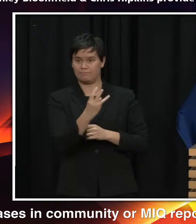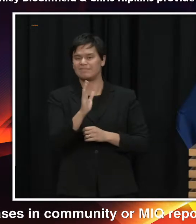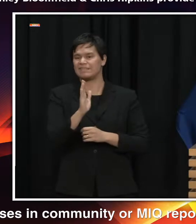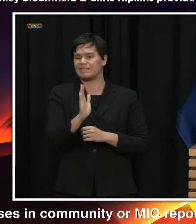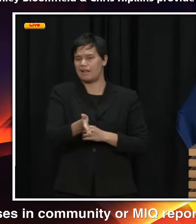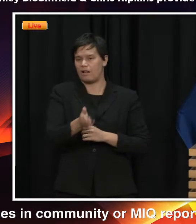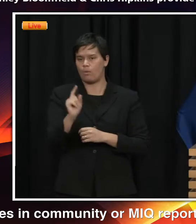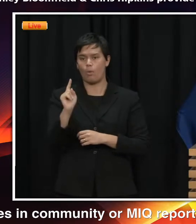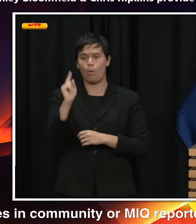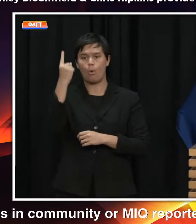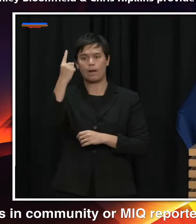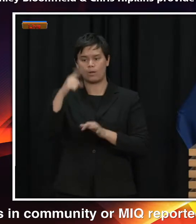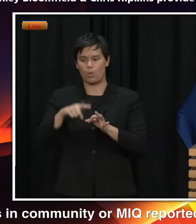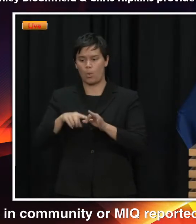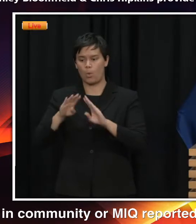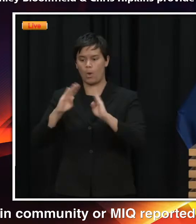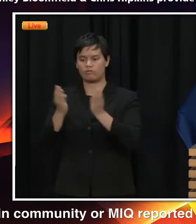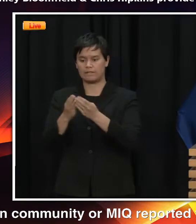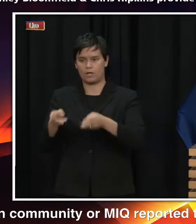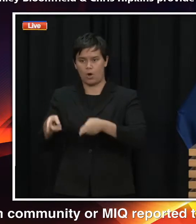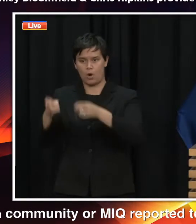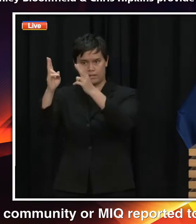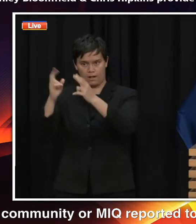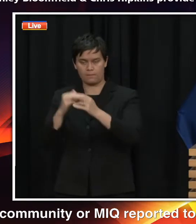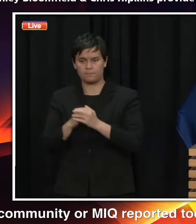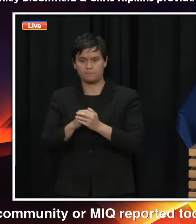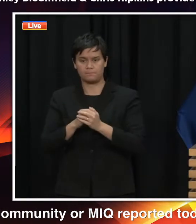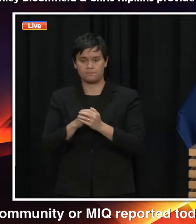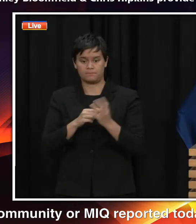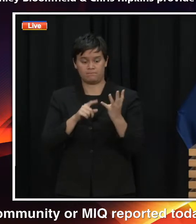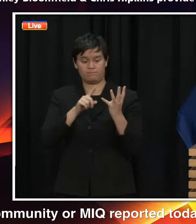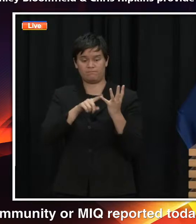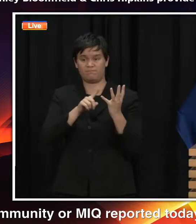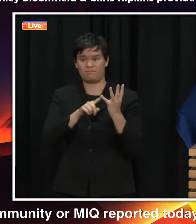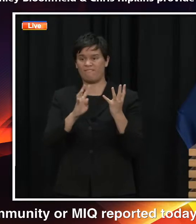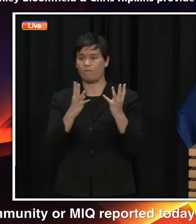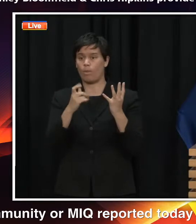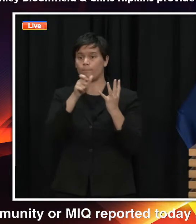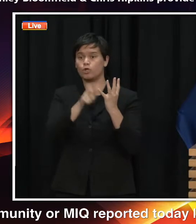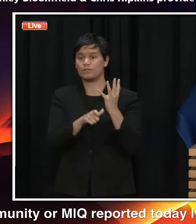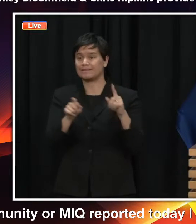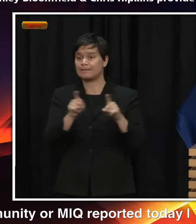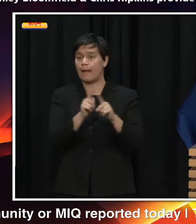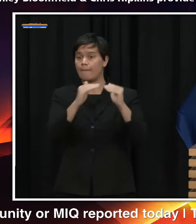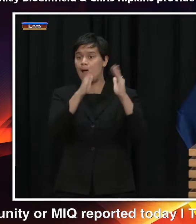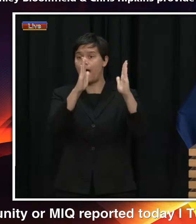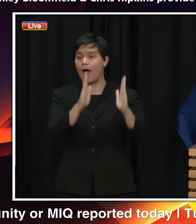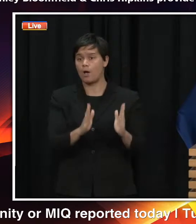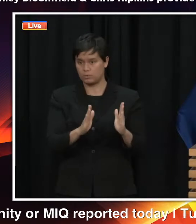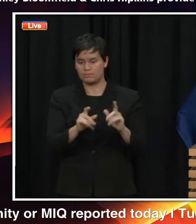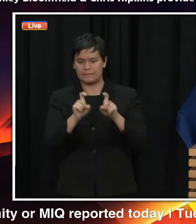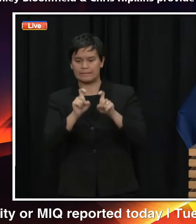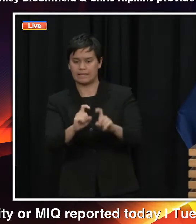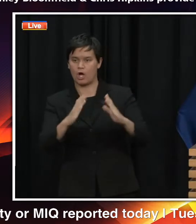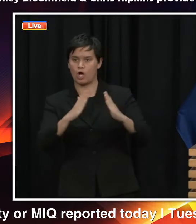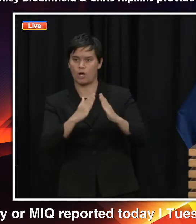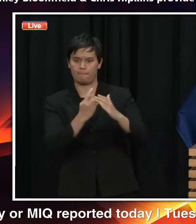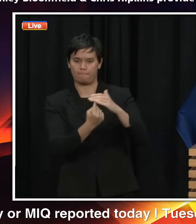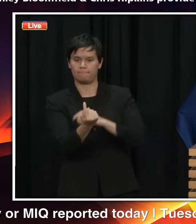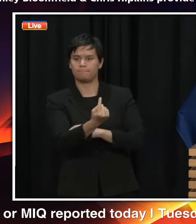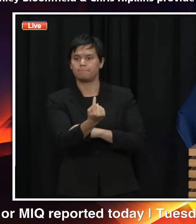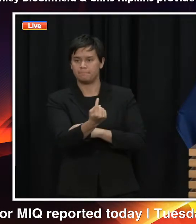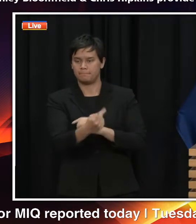the Auckland quarantine facility, and their household contact is under supervision isolating at home. Our